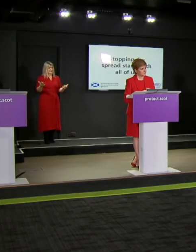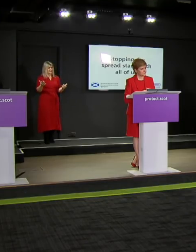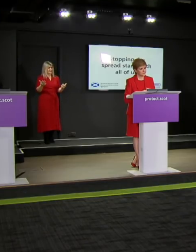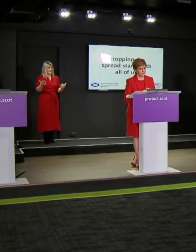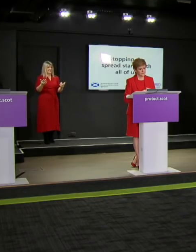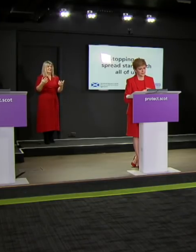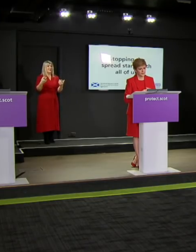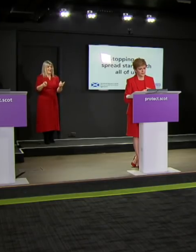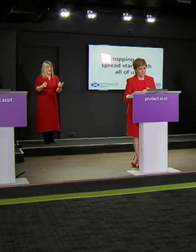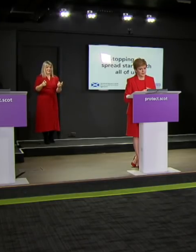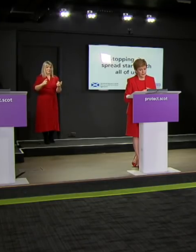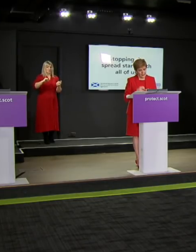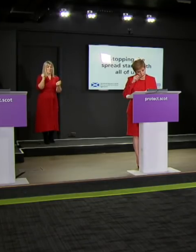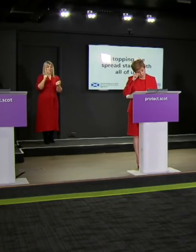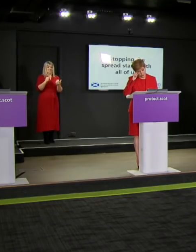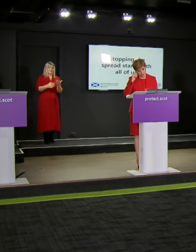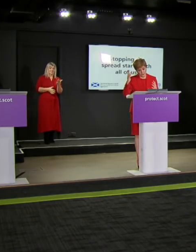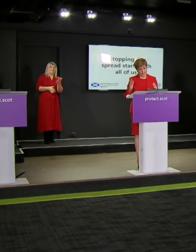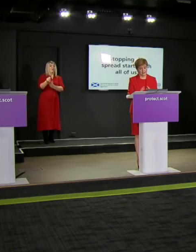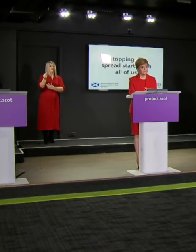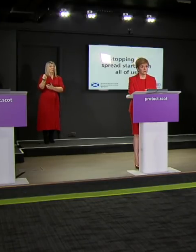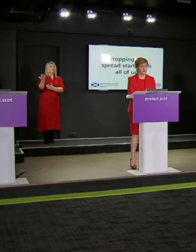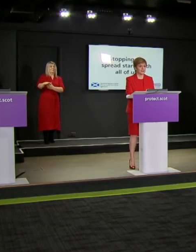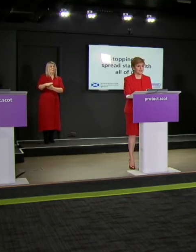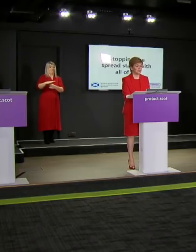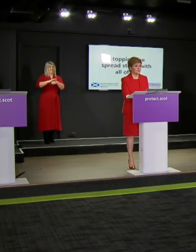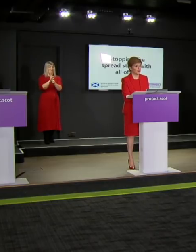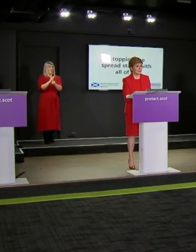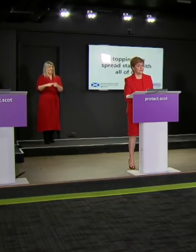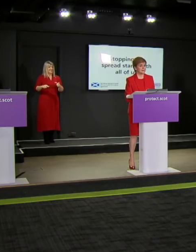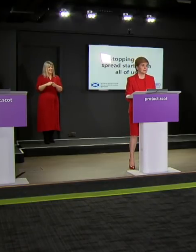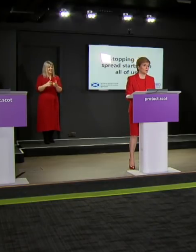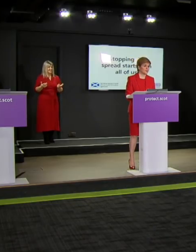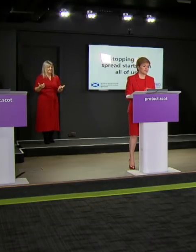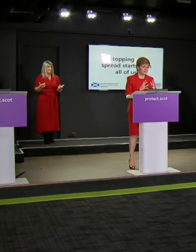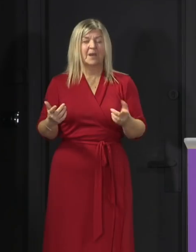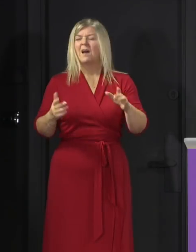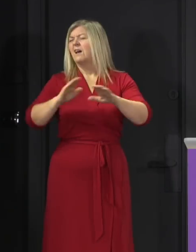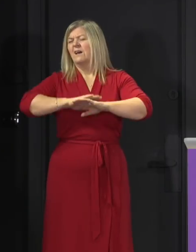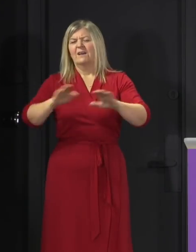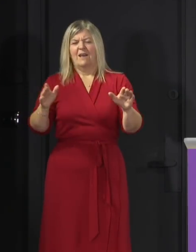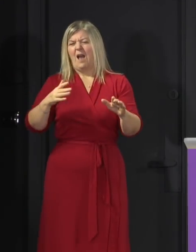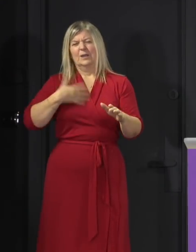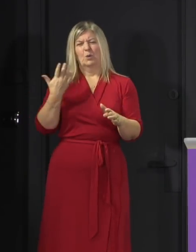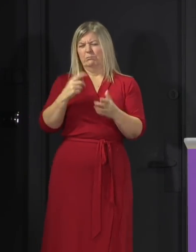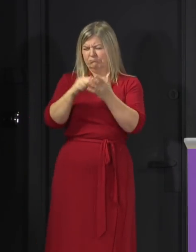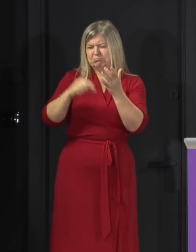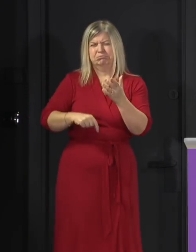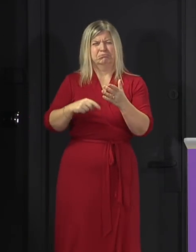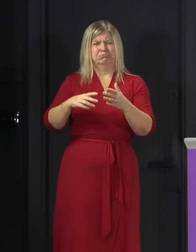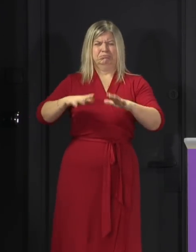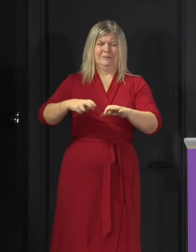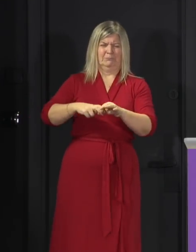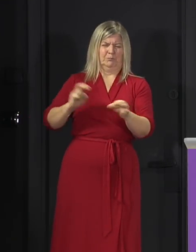recovery from the virus? I'm not going to get too far into Brexit today, obviously, firstly because this is a COVID